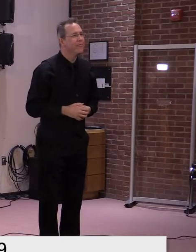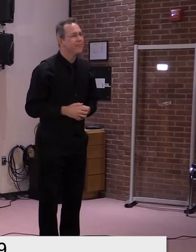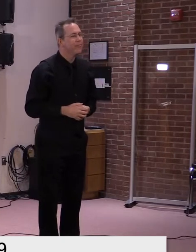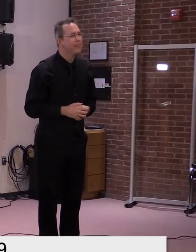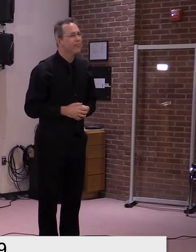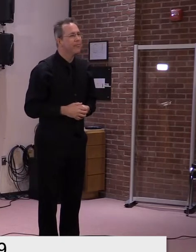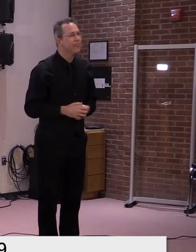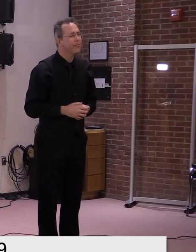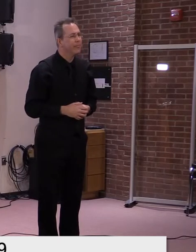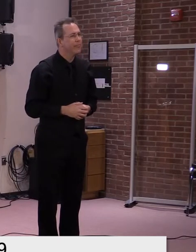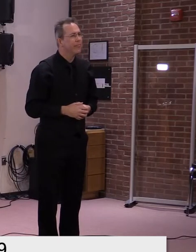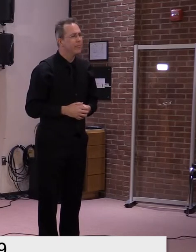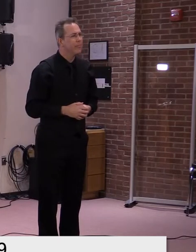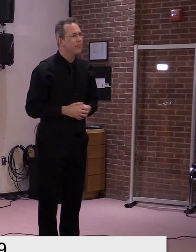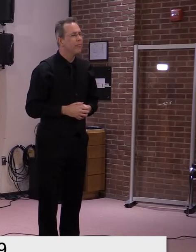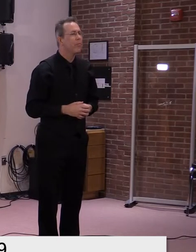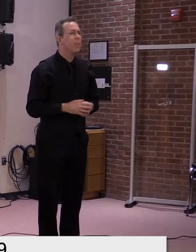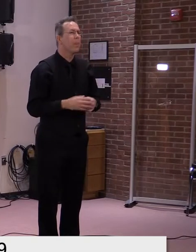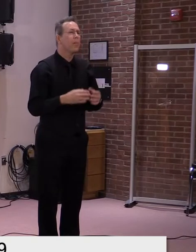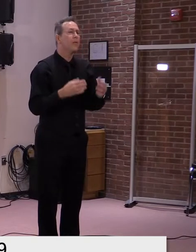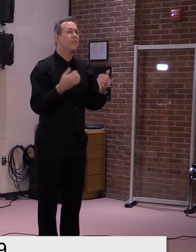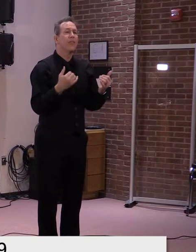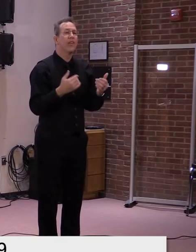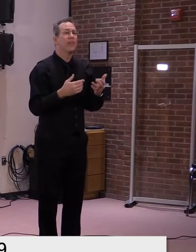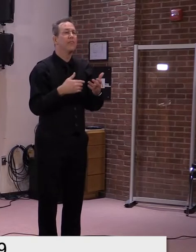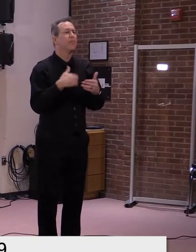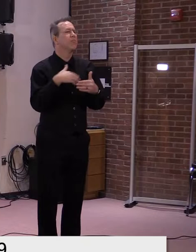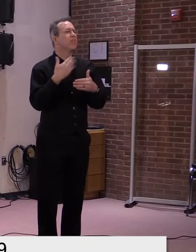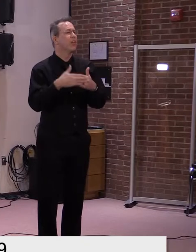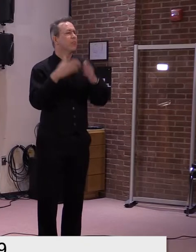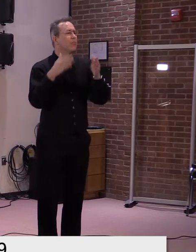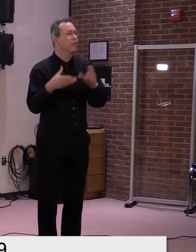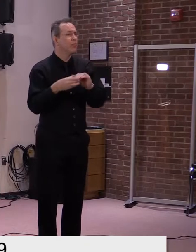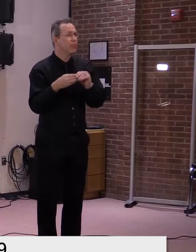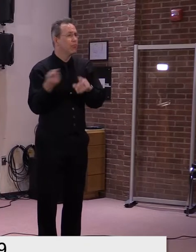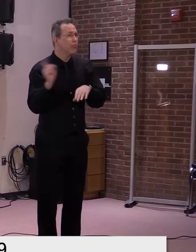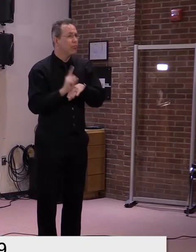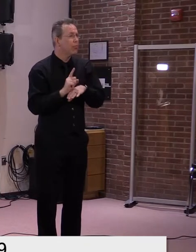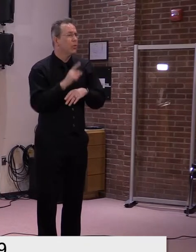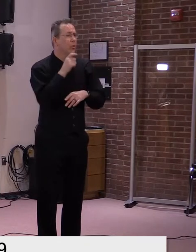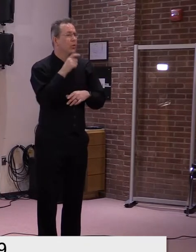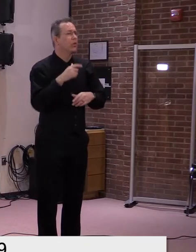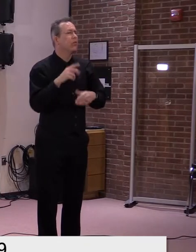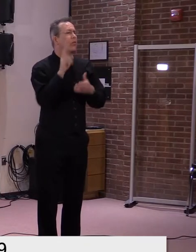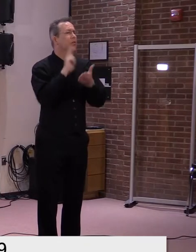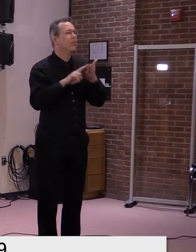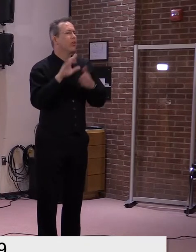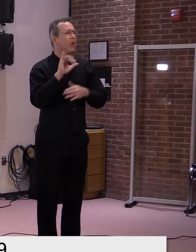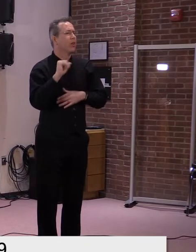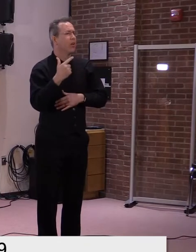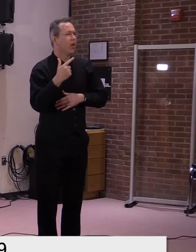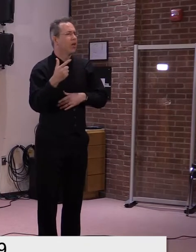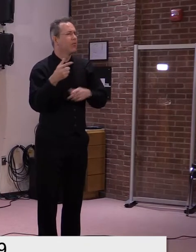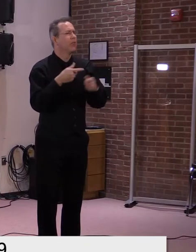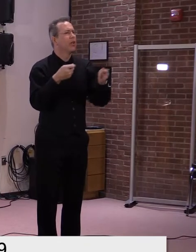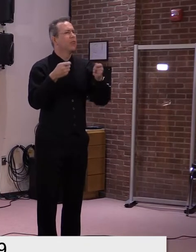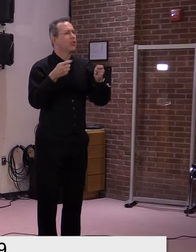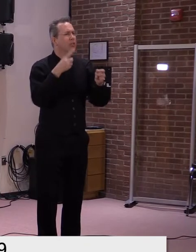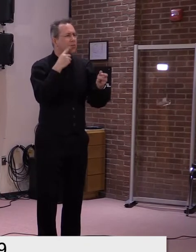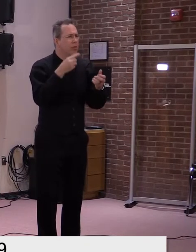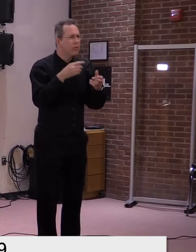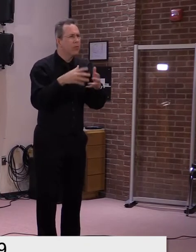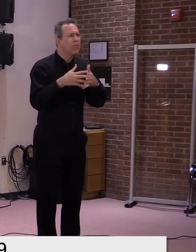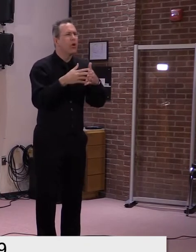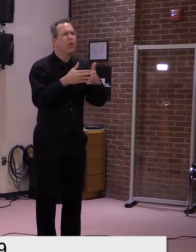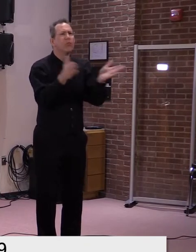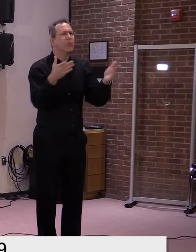855-722-7878. I'll now turn it over to Secretary Young for an overview of the American Rescue